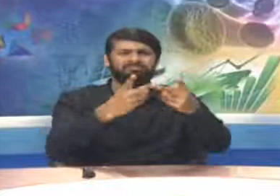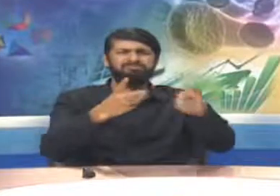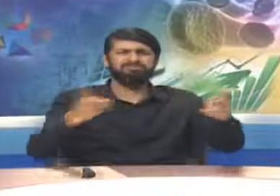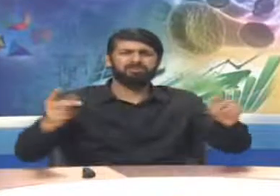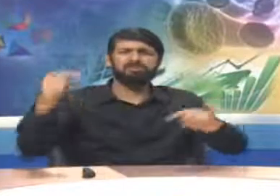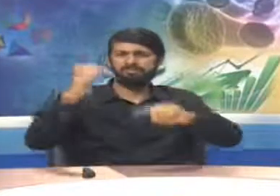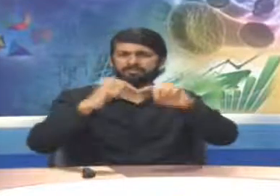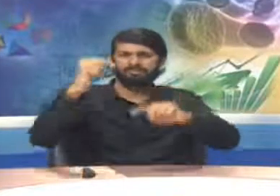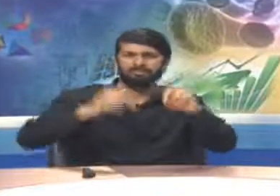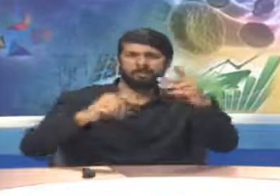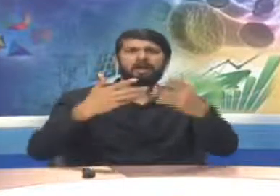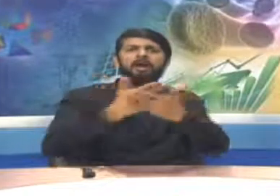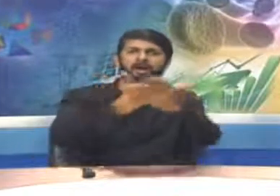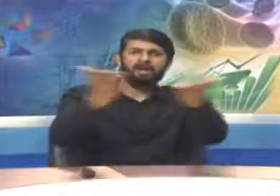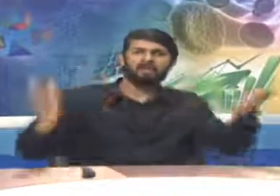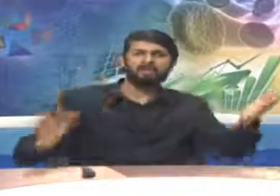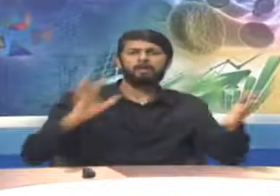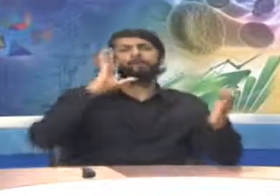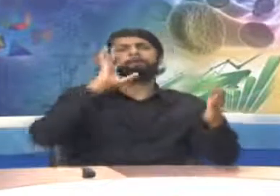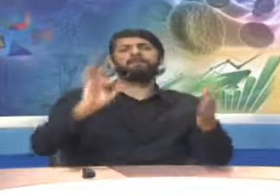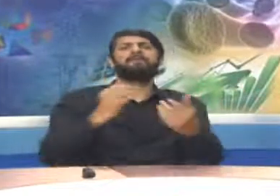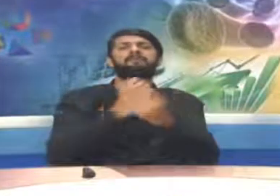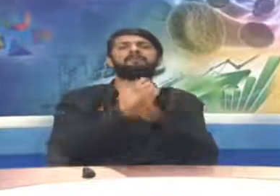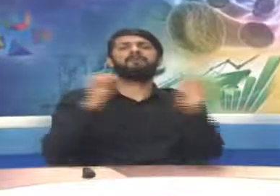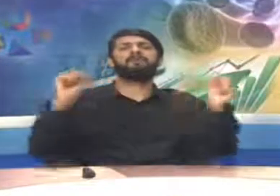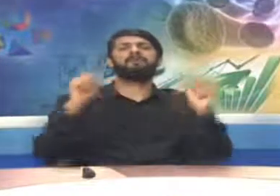free and fair election.